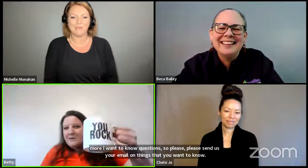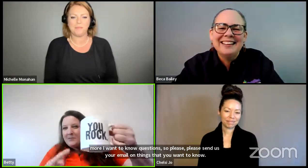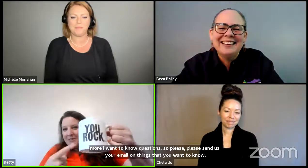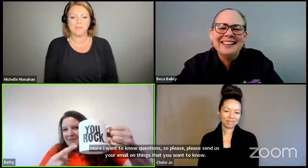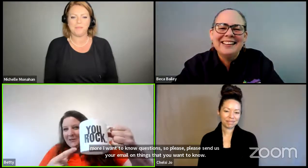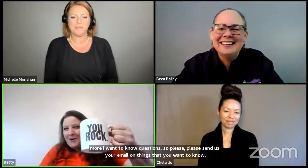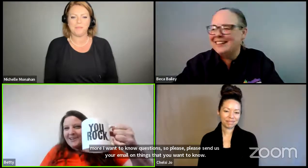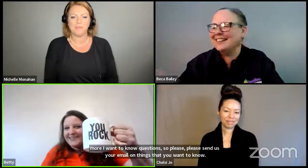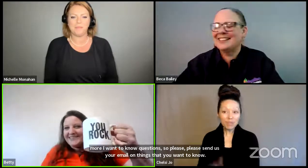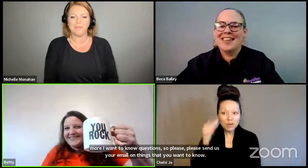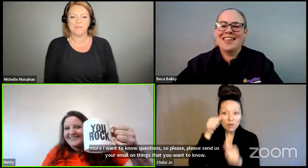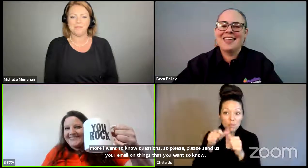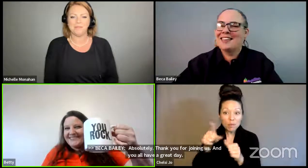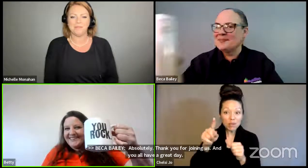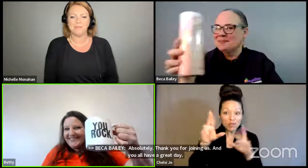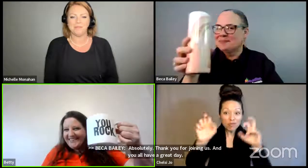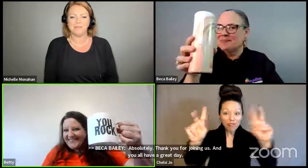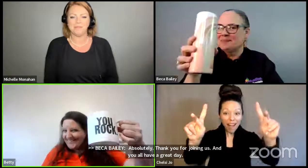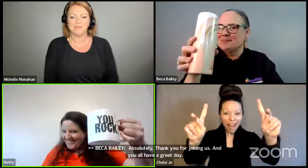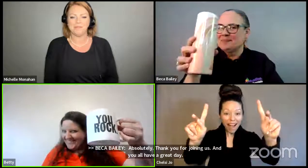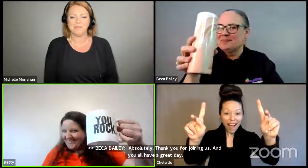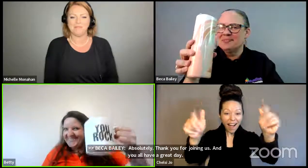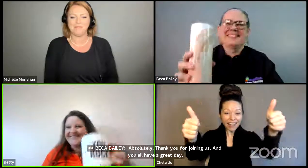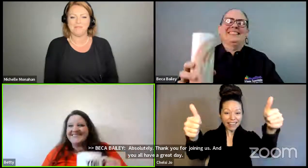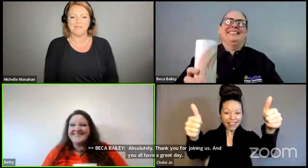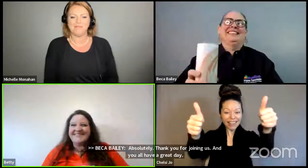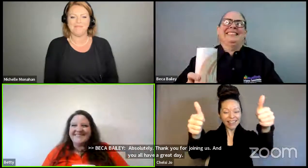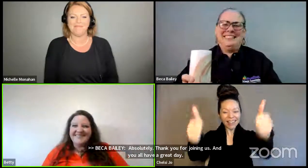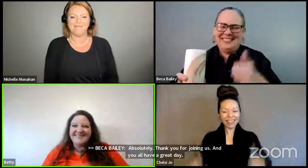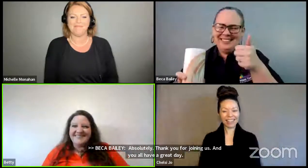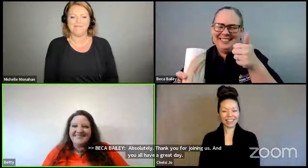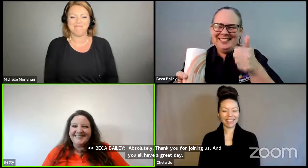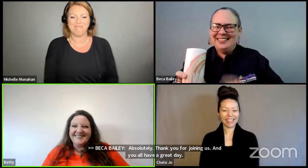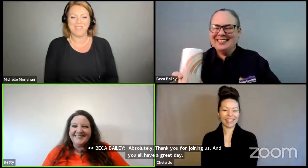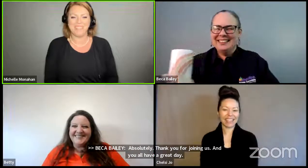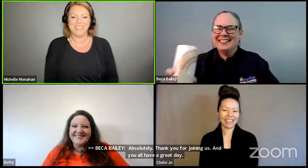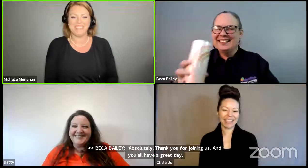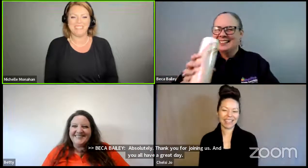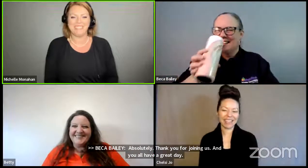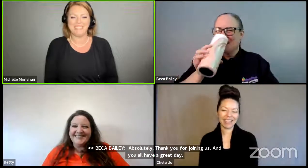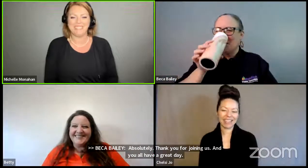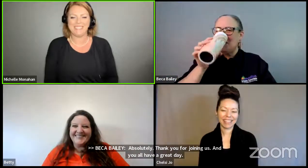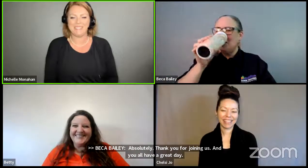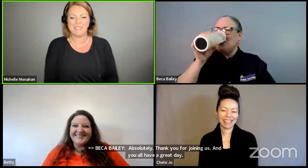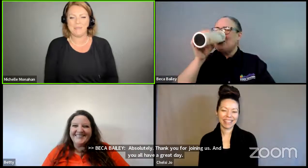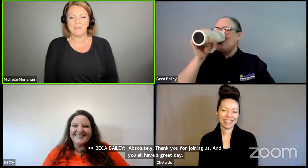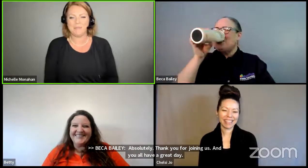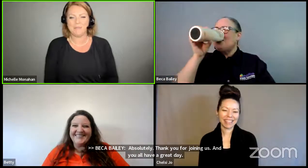And remember, you rock.